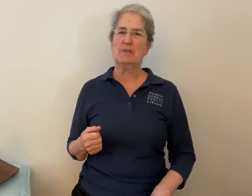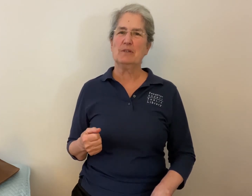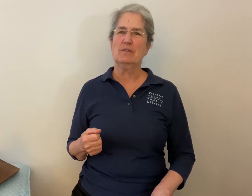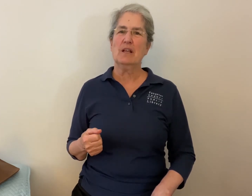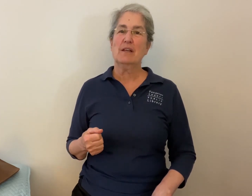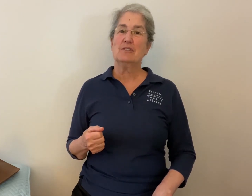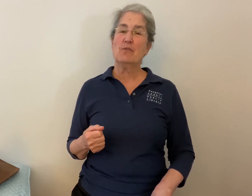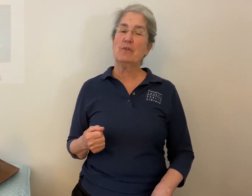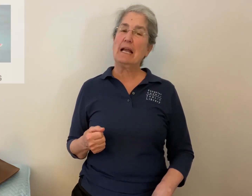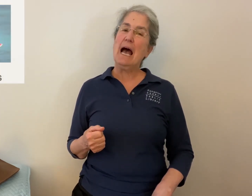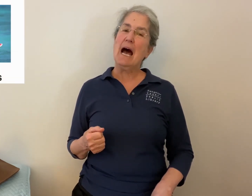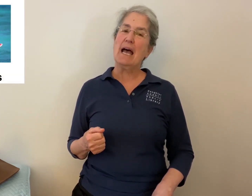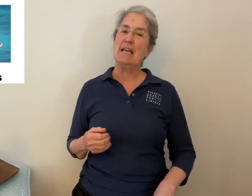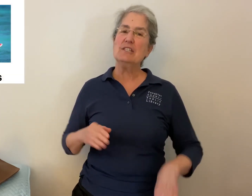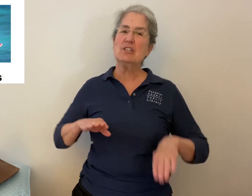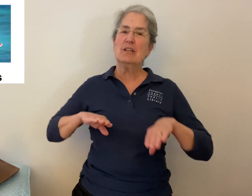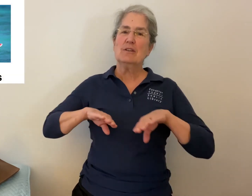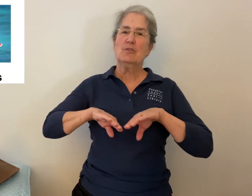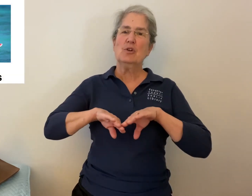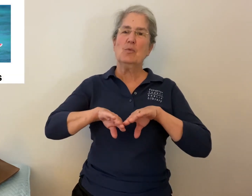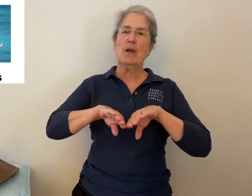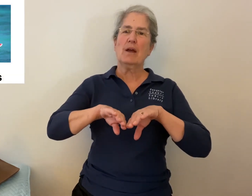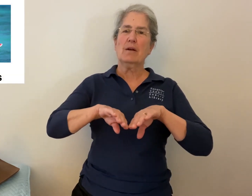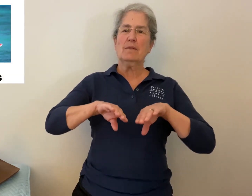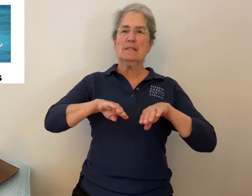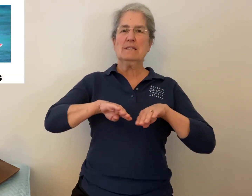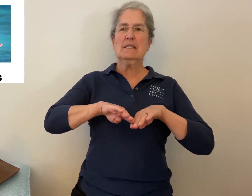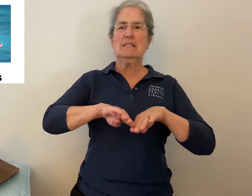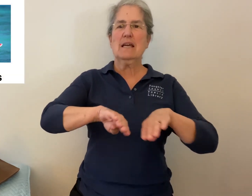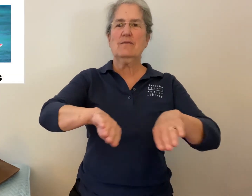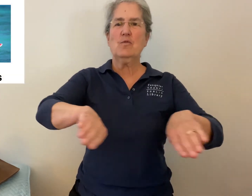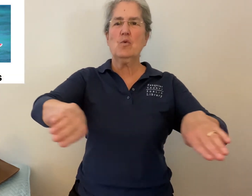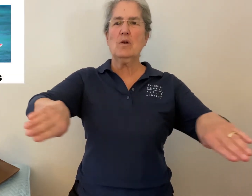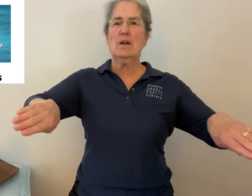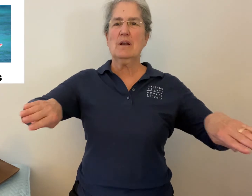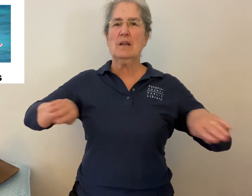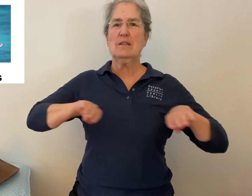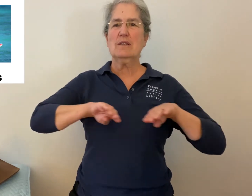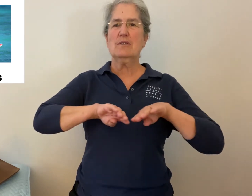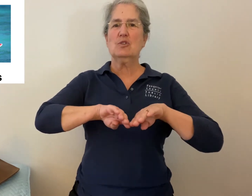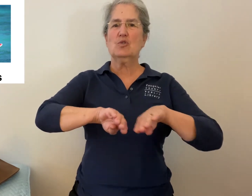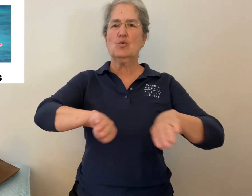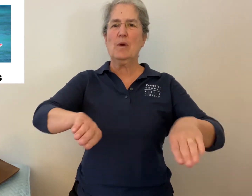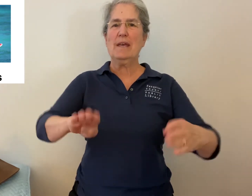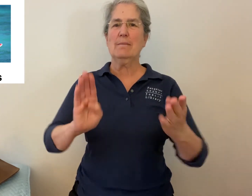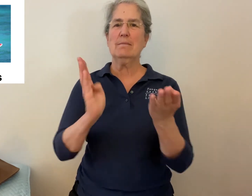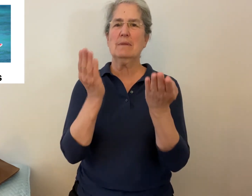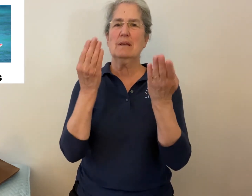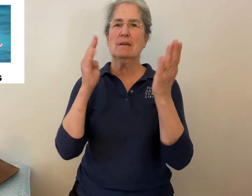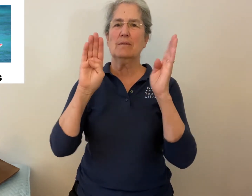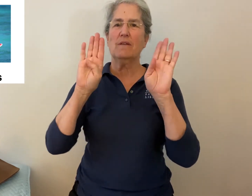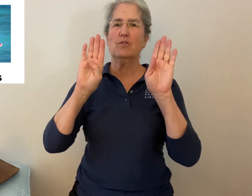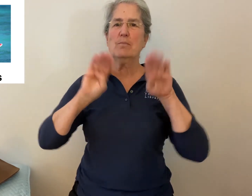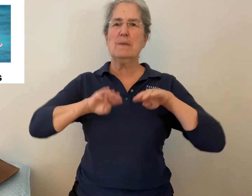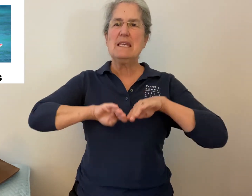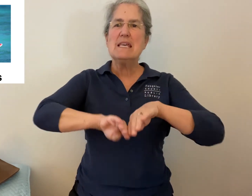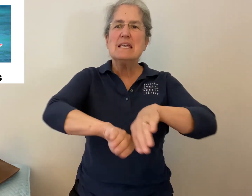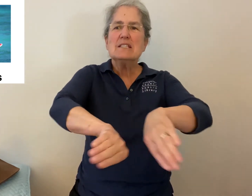swimsuit. So for guys, you can wear, this is the sign for swim. You have your B's and you